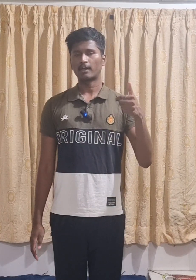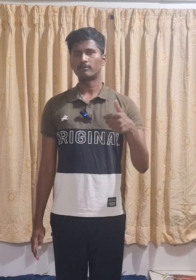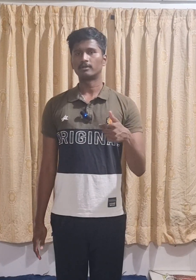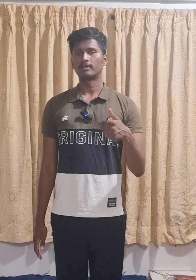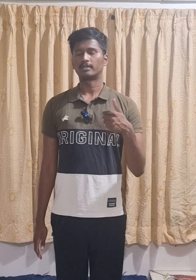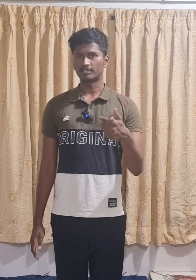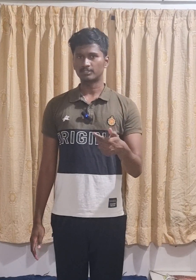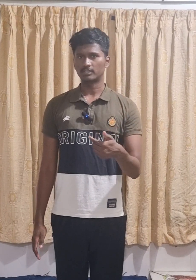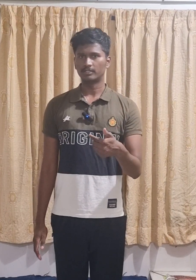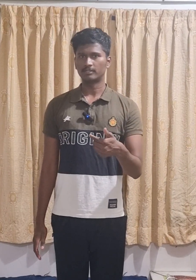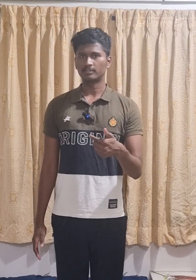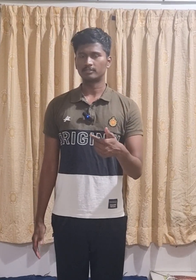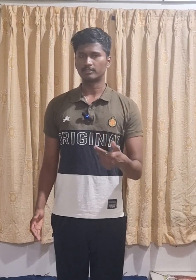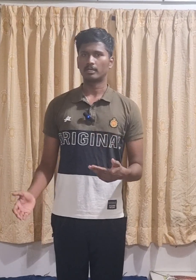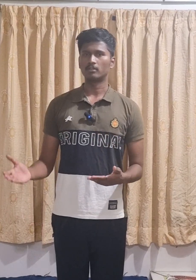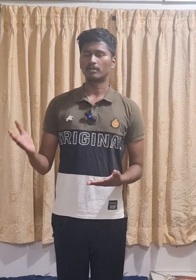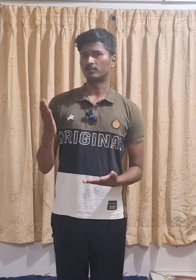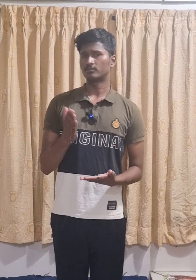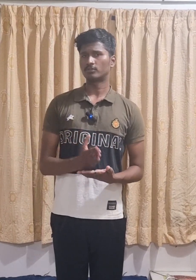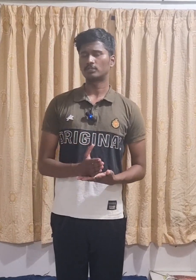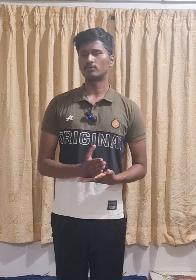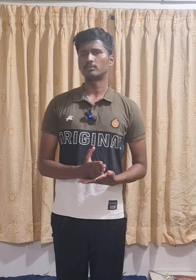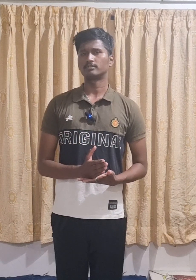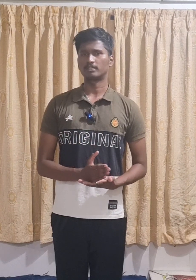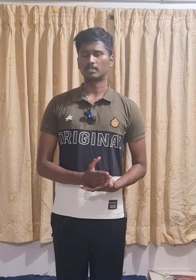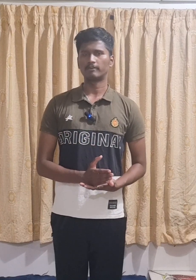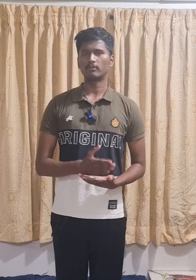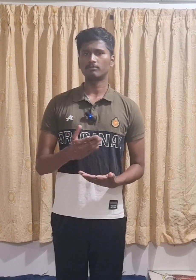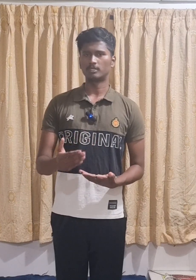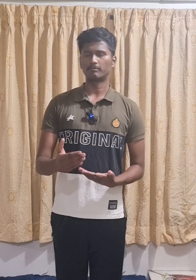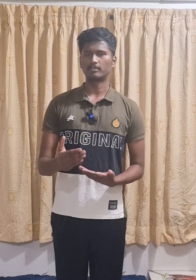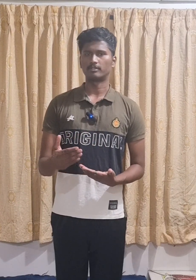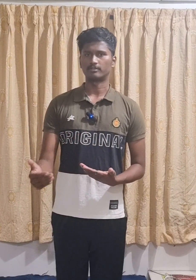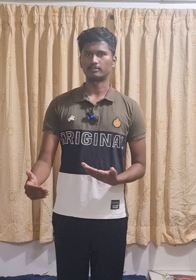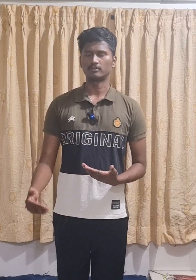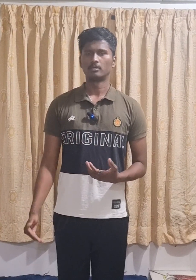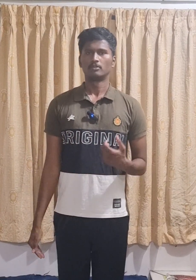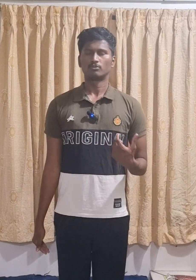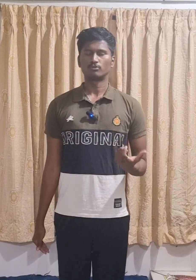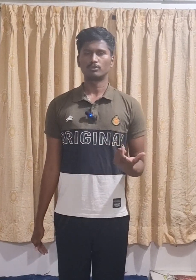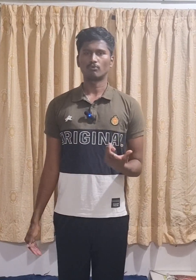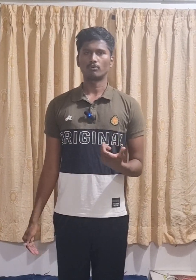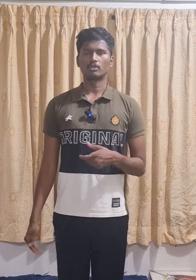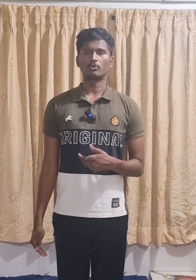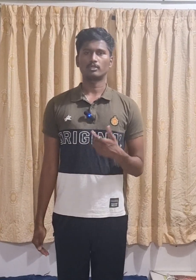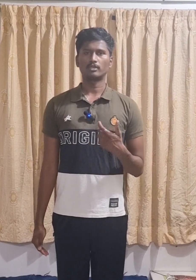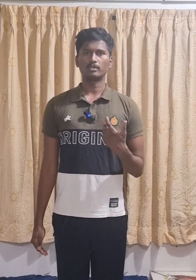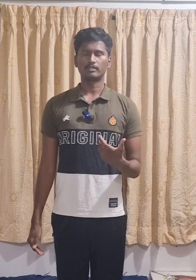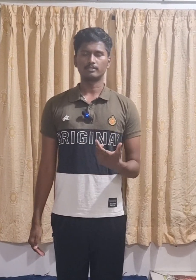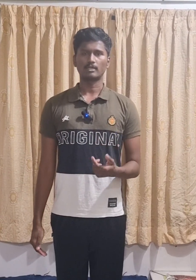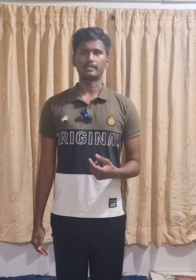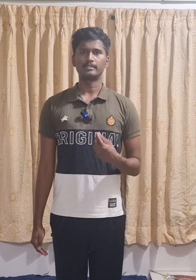a hierarchical inheritance in it, and also include the single level or multiple inheritance. So this was all about the inheritance and its